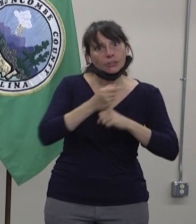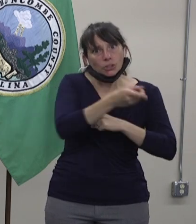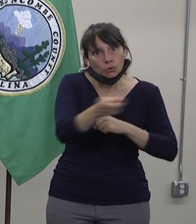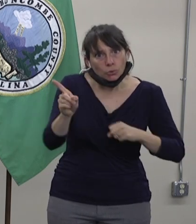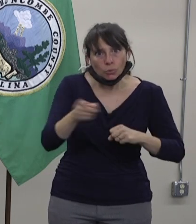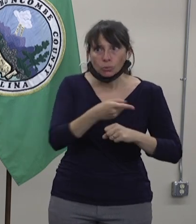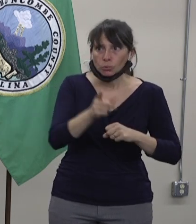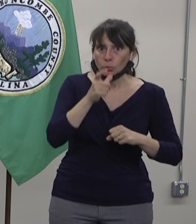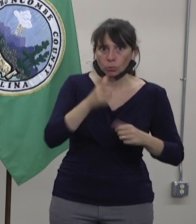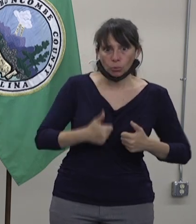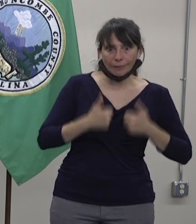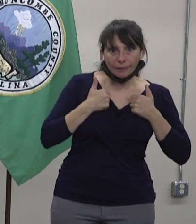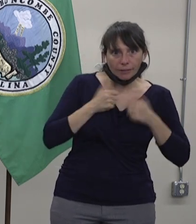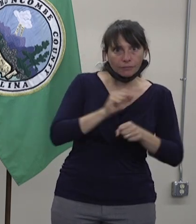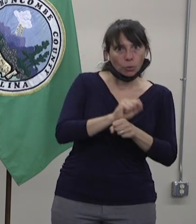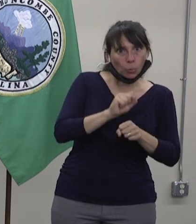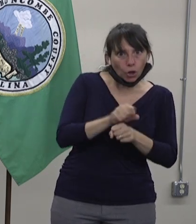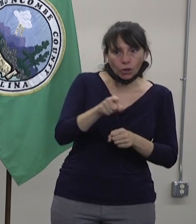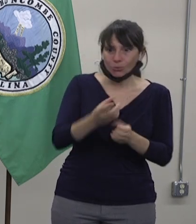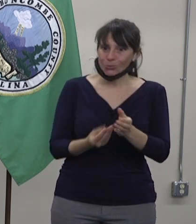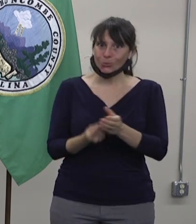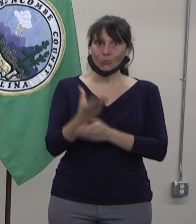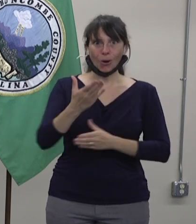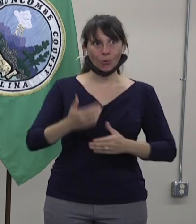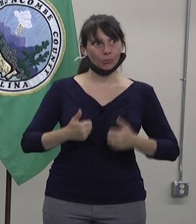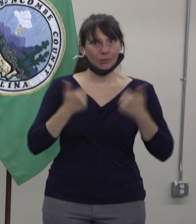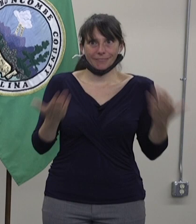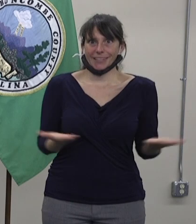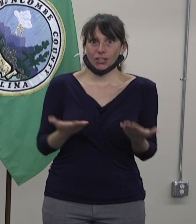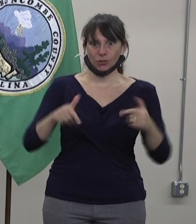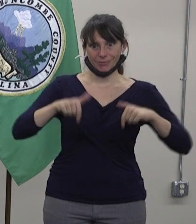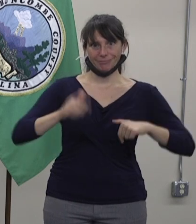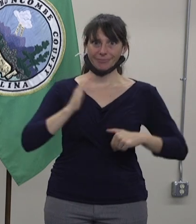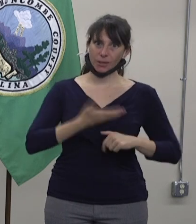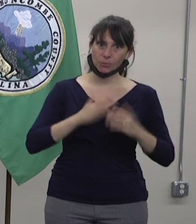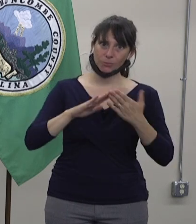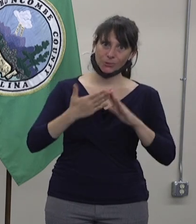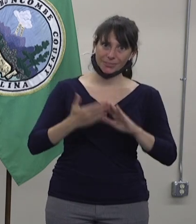learn, and grow right here in this community.